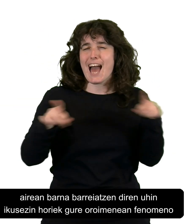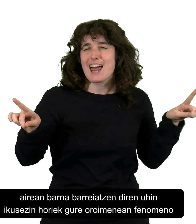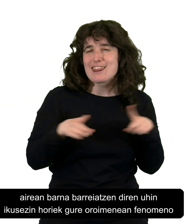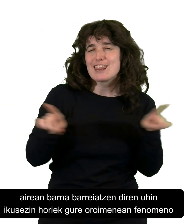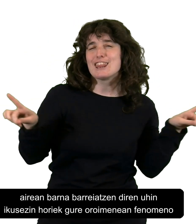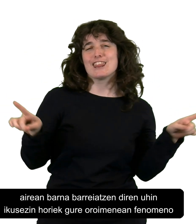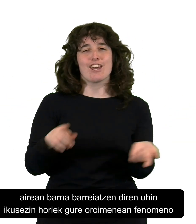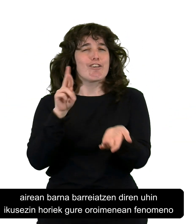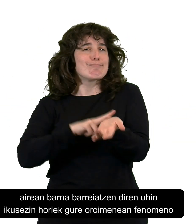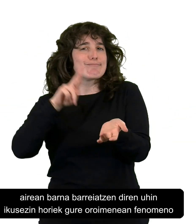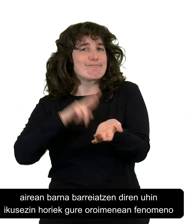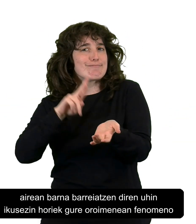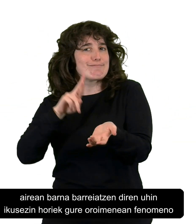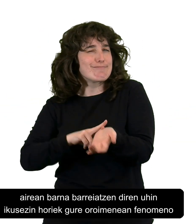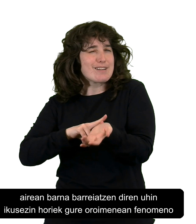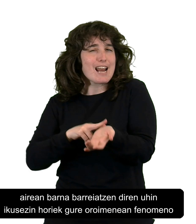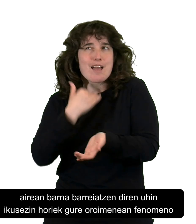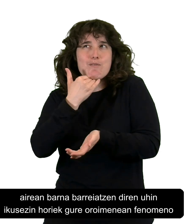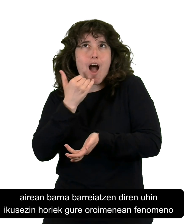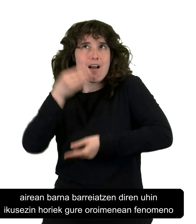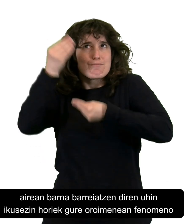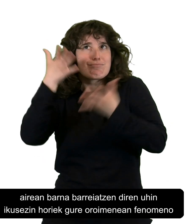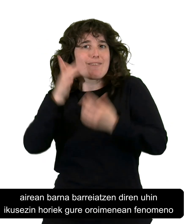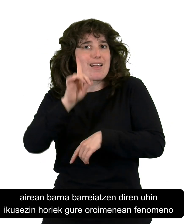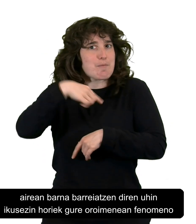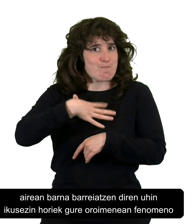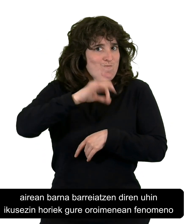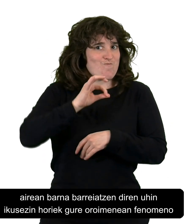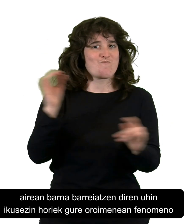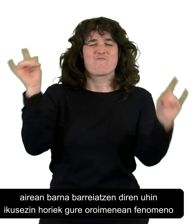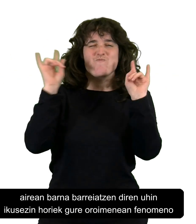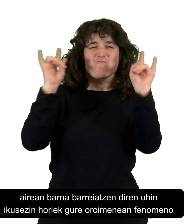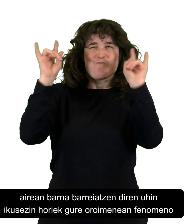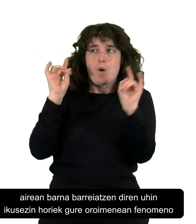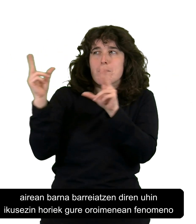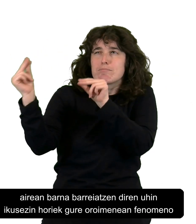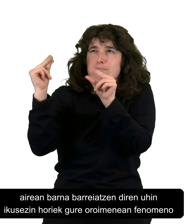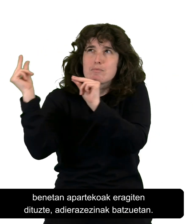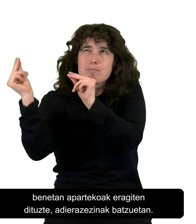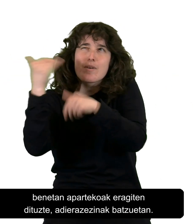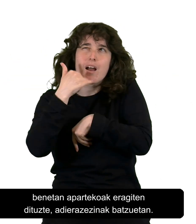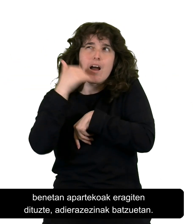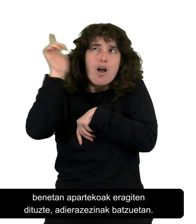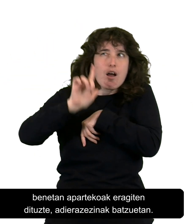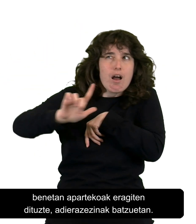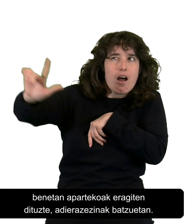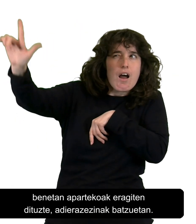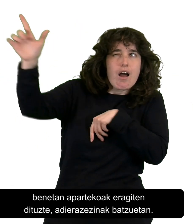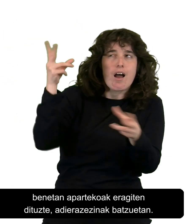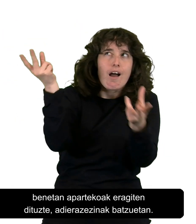airean barna barreiatzen diren uin ikusezin horiek gure oroimenean fenomeno benetan apartekoak eragiten